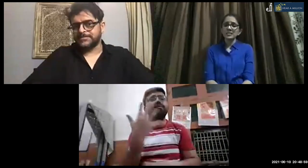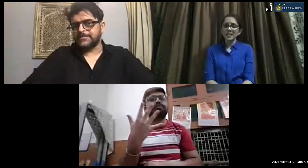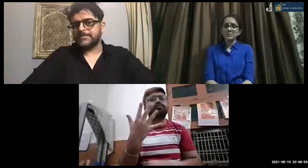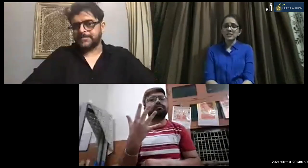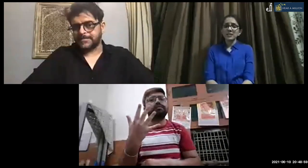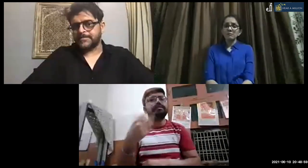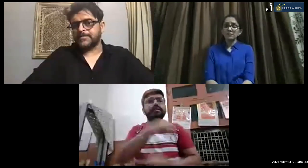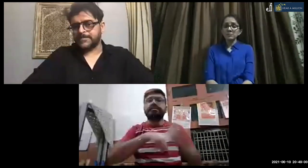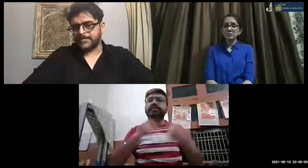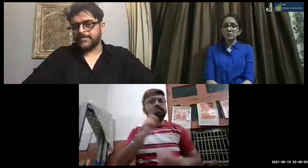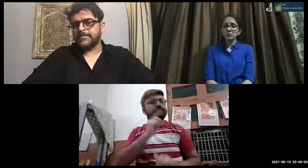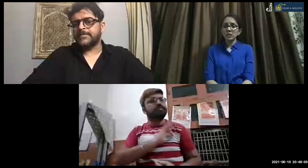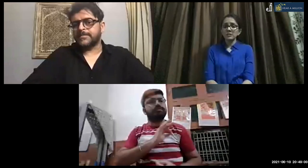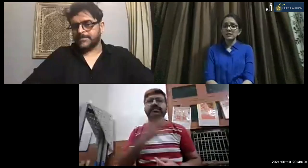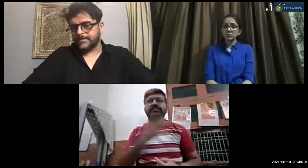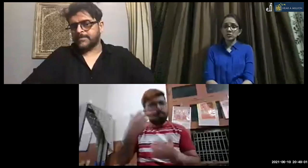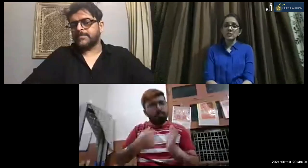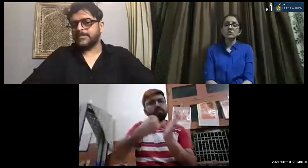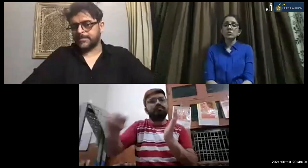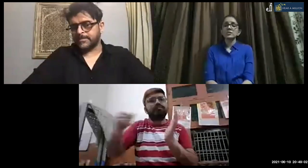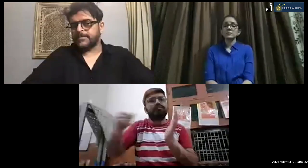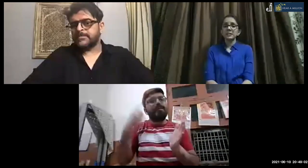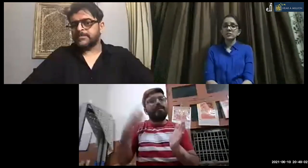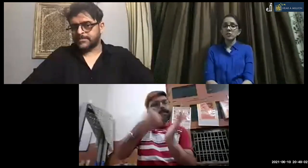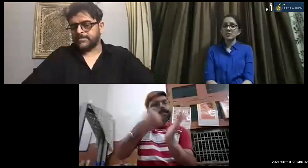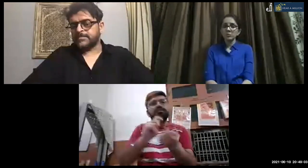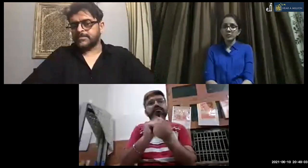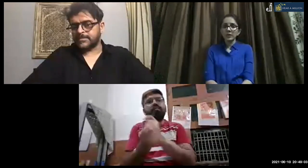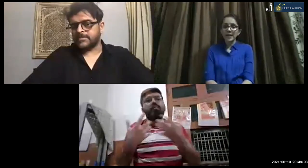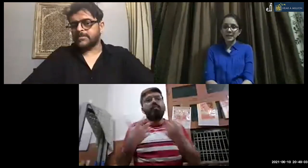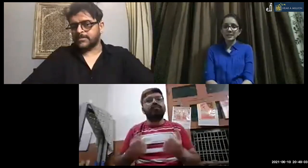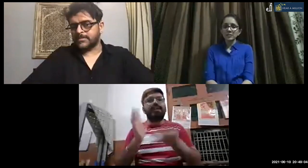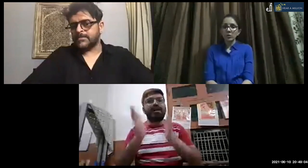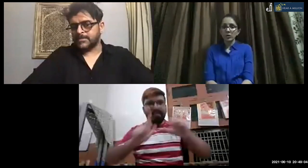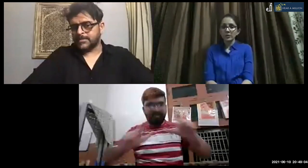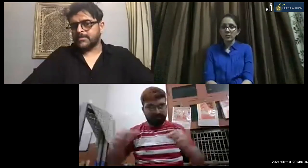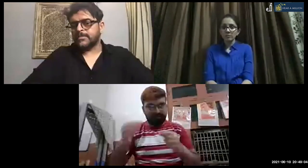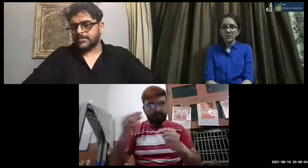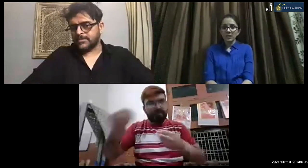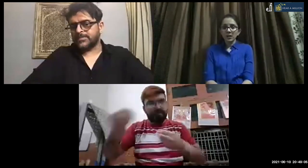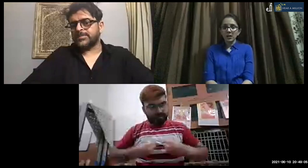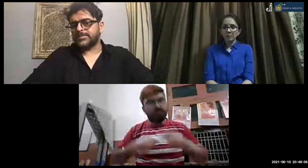so many times that 5 times I've written to the government that you should change the course and update the course, and we want to eliminate the whole,